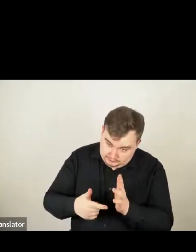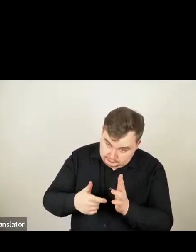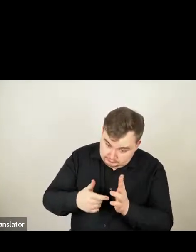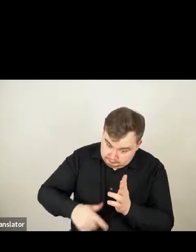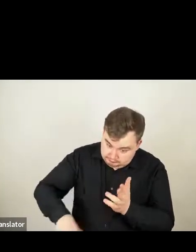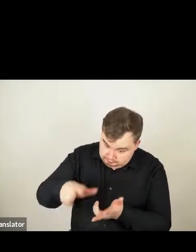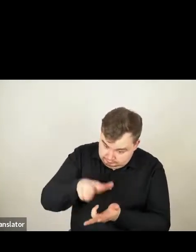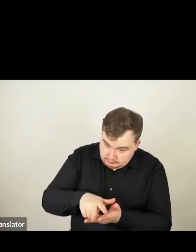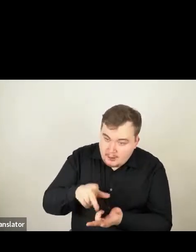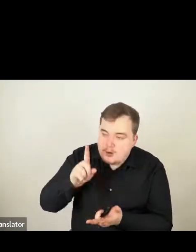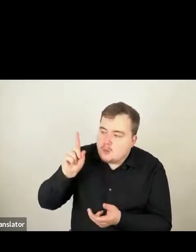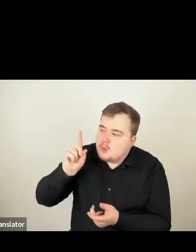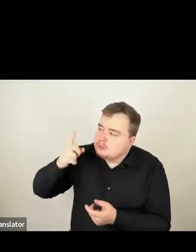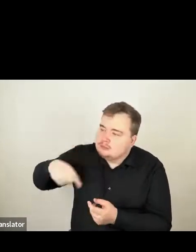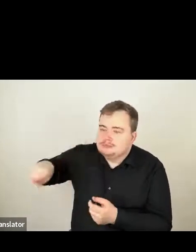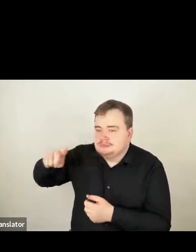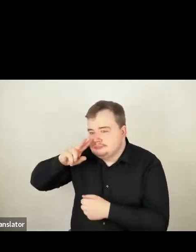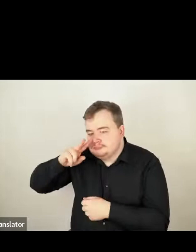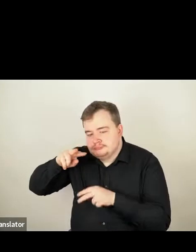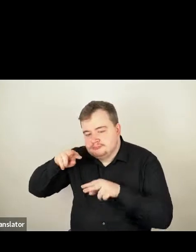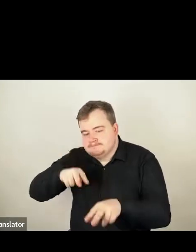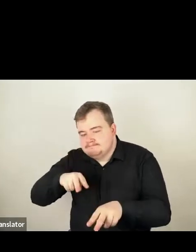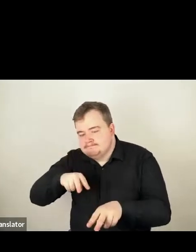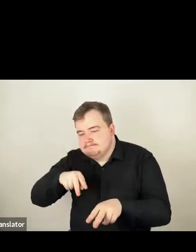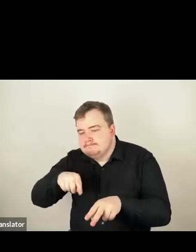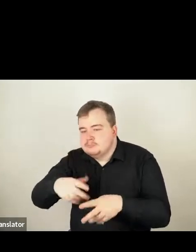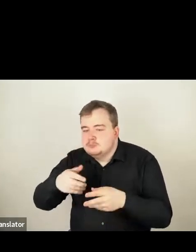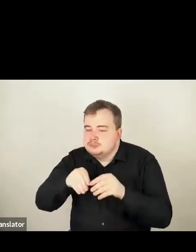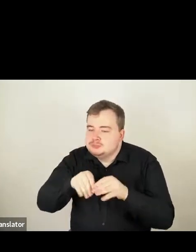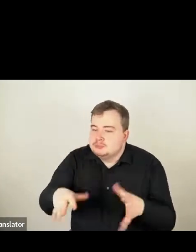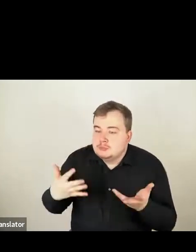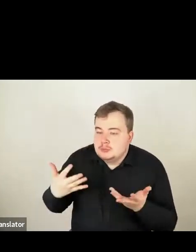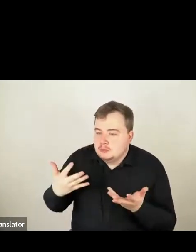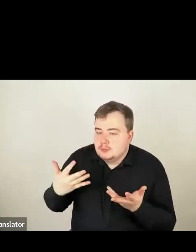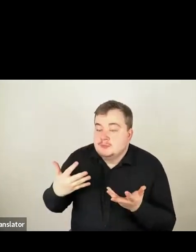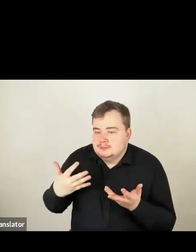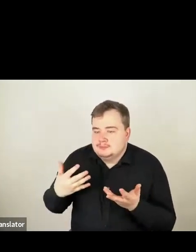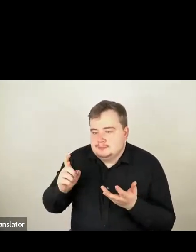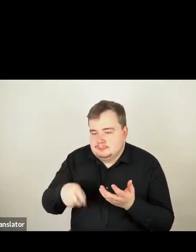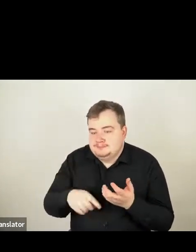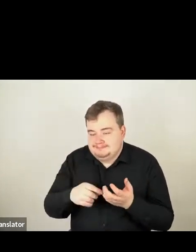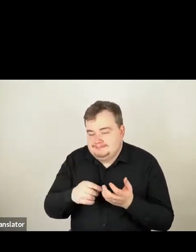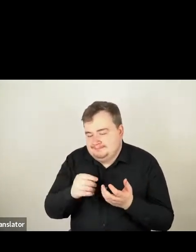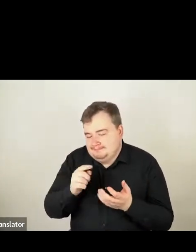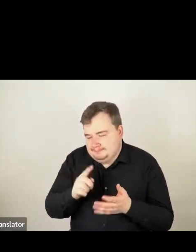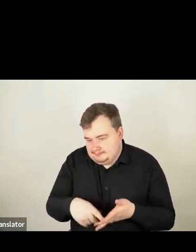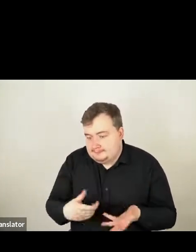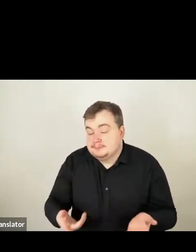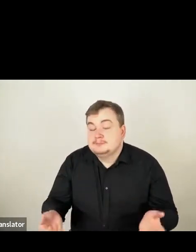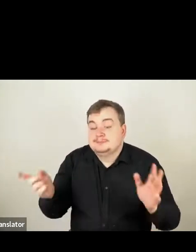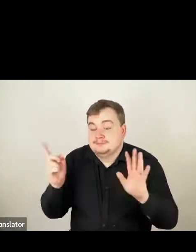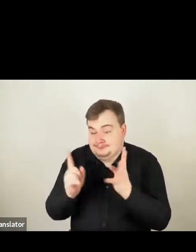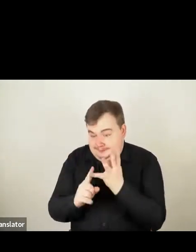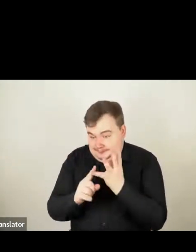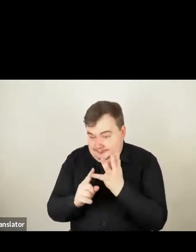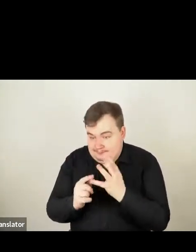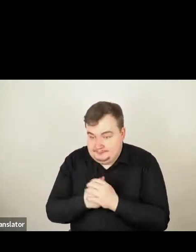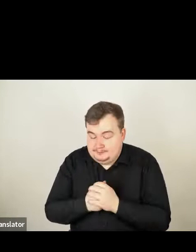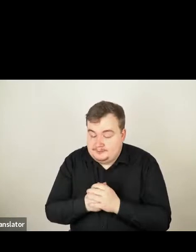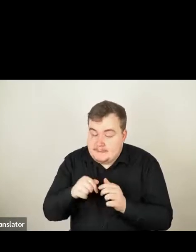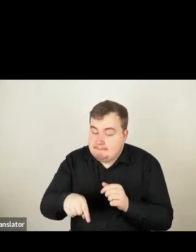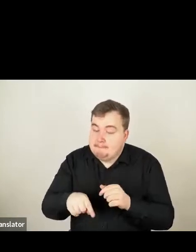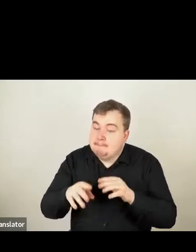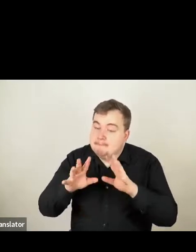being implemented. And the fourth one is how can we create a strong voice in the parliament to make